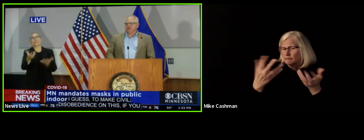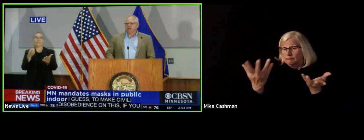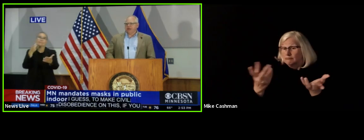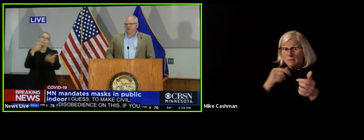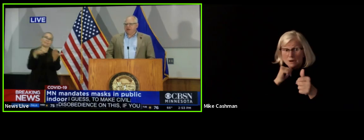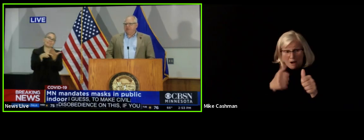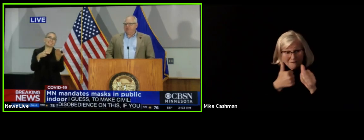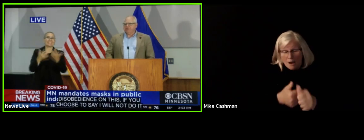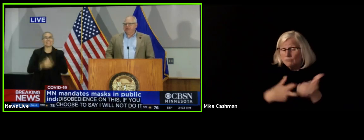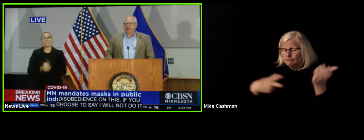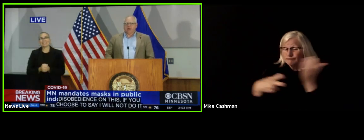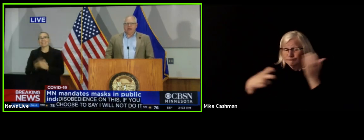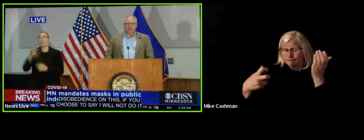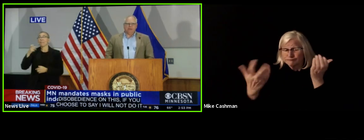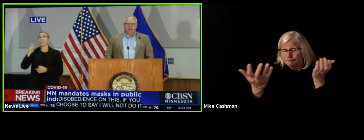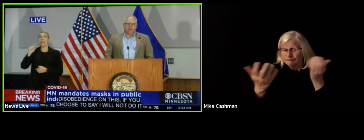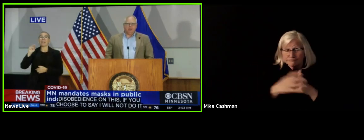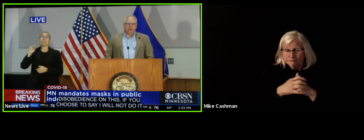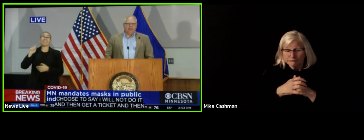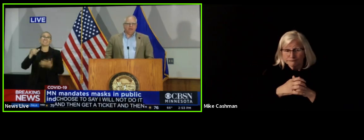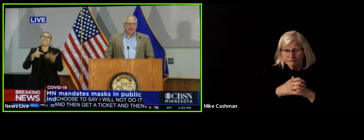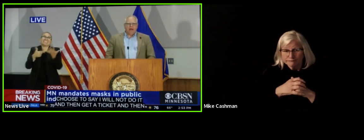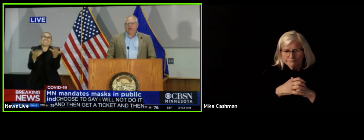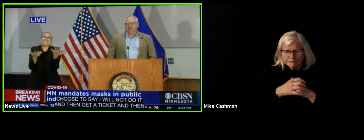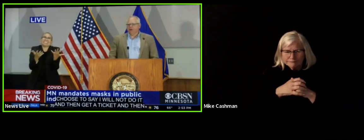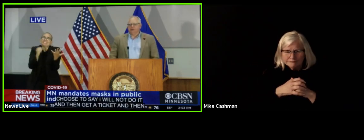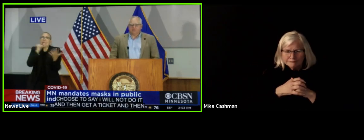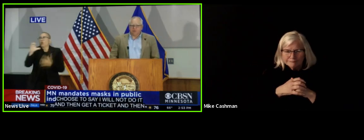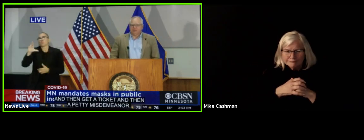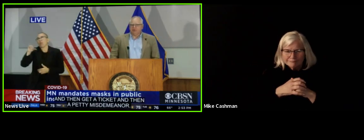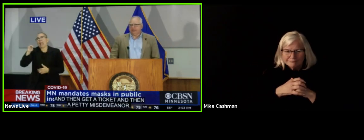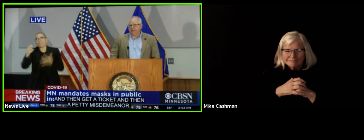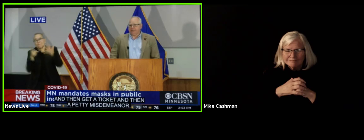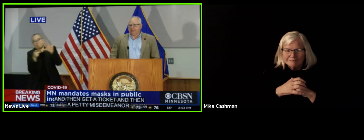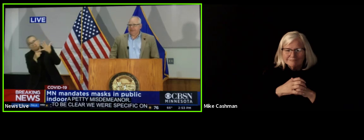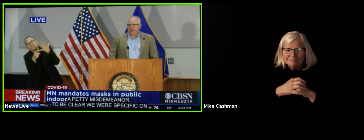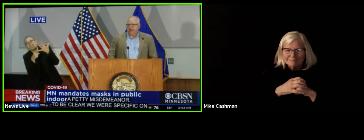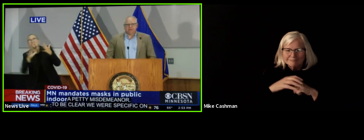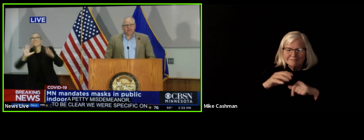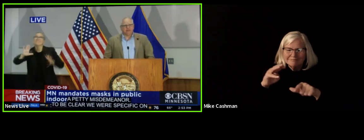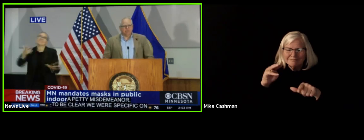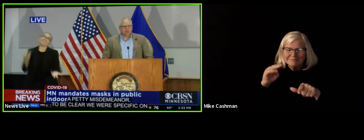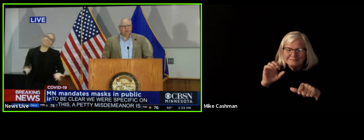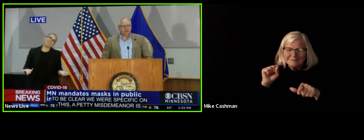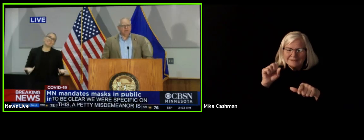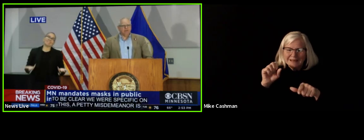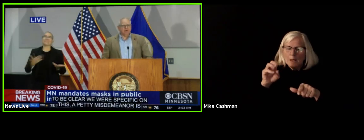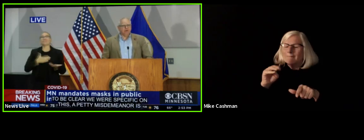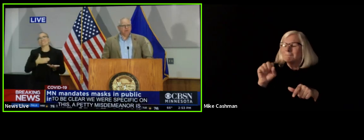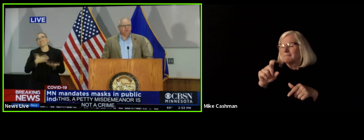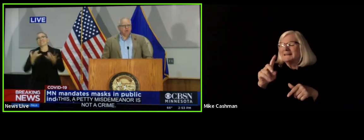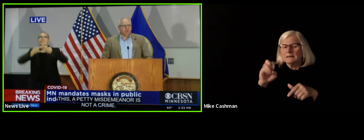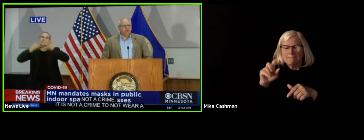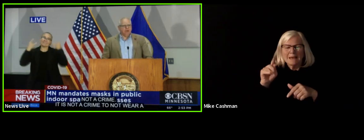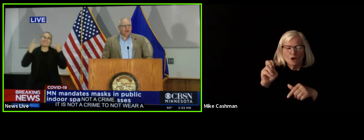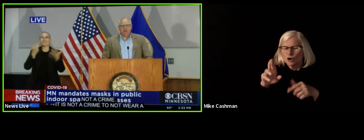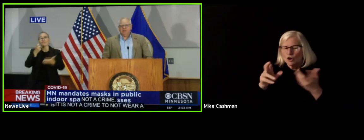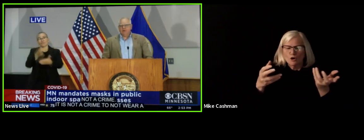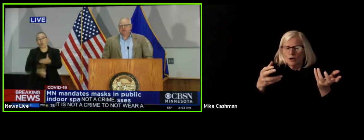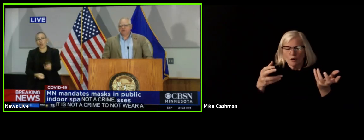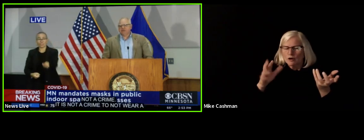misdemeanor is not a crime. It is not a crime to not wear a mask. I would argue it sure isn't very neighborly I would say it's a bit reckless in terms of what we know